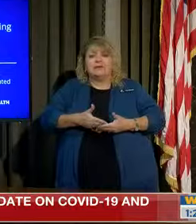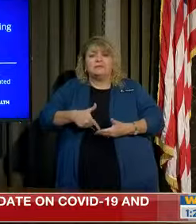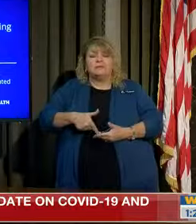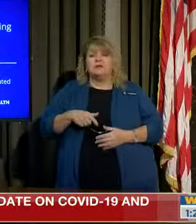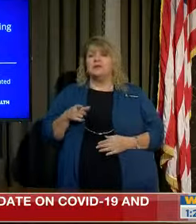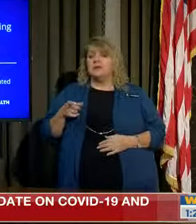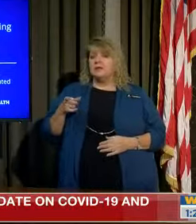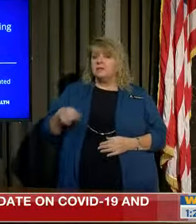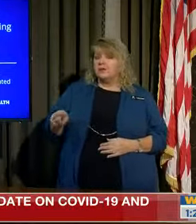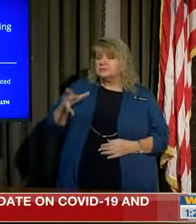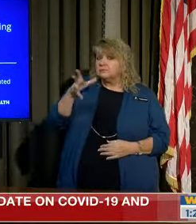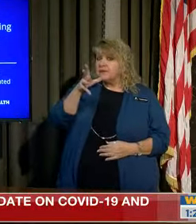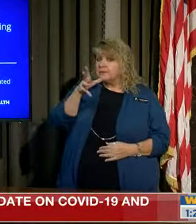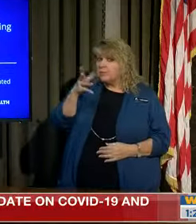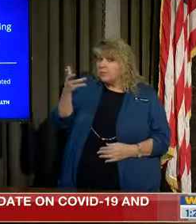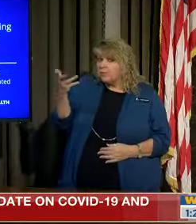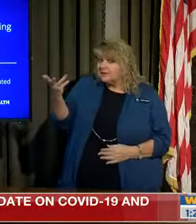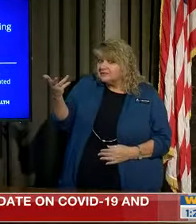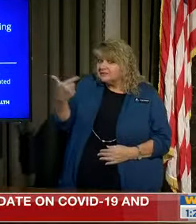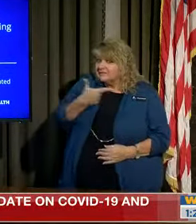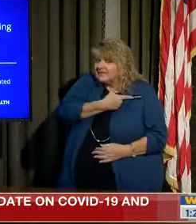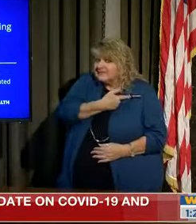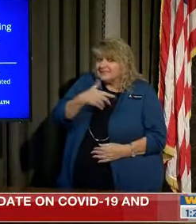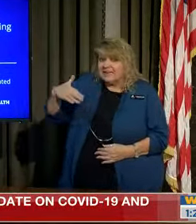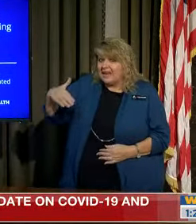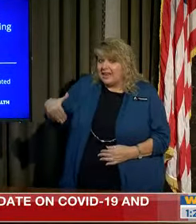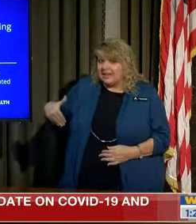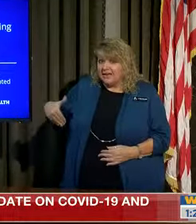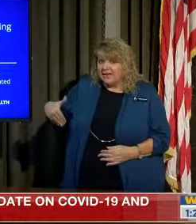with moms who unfortunately were not vaccinated.